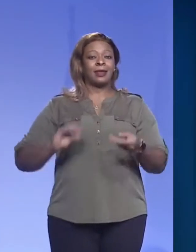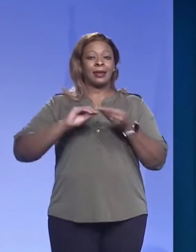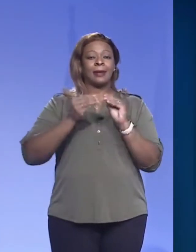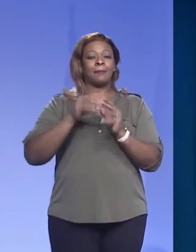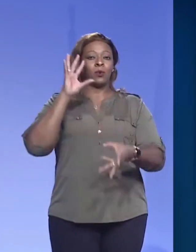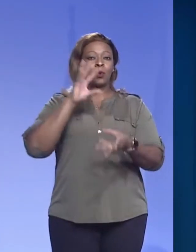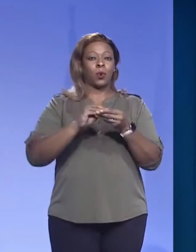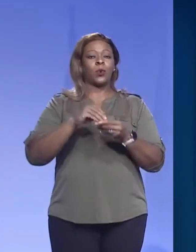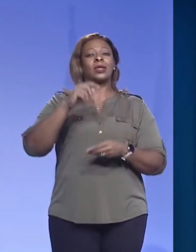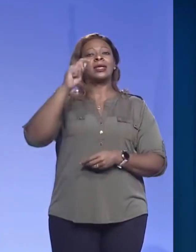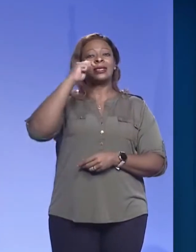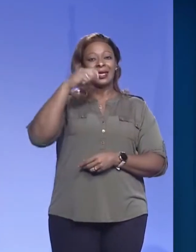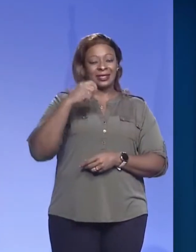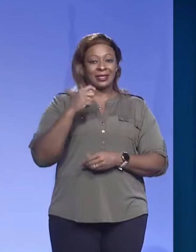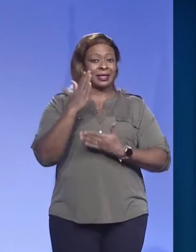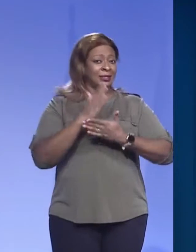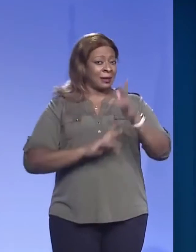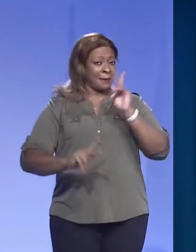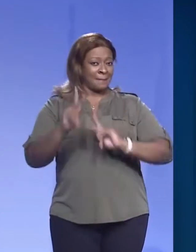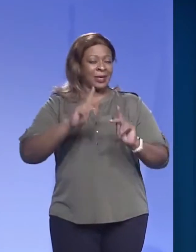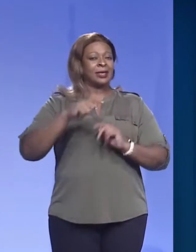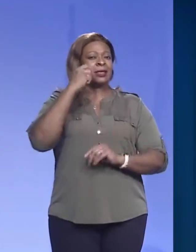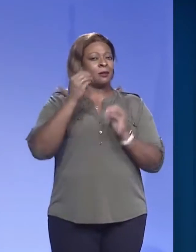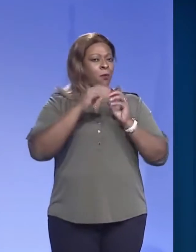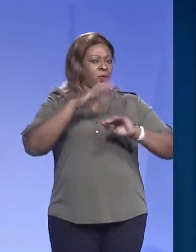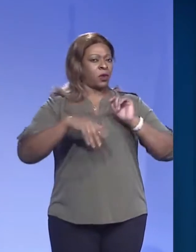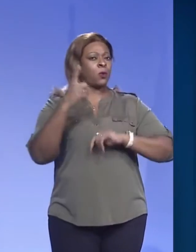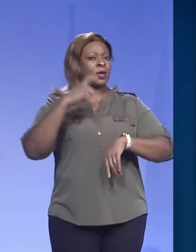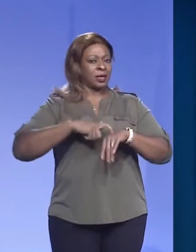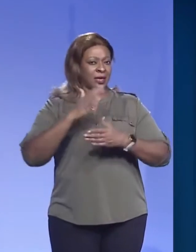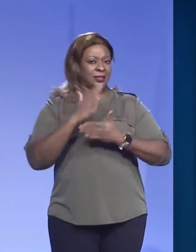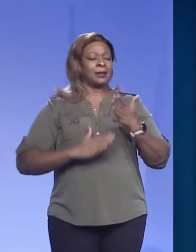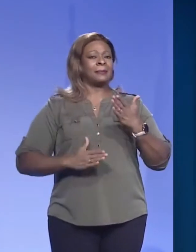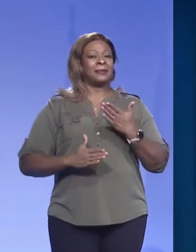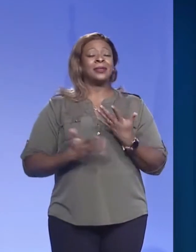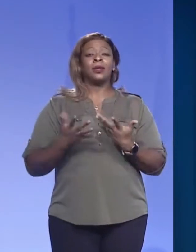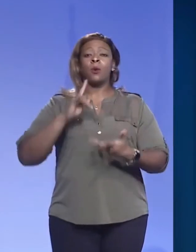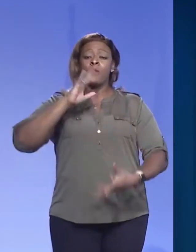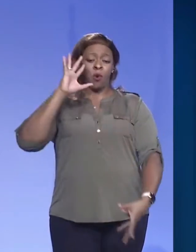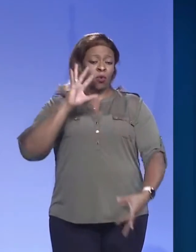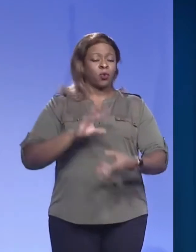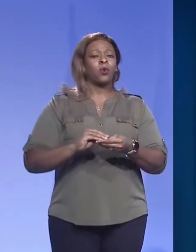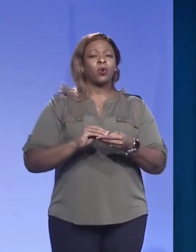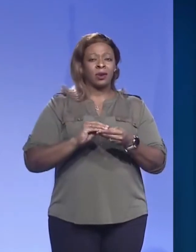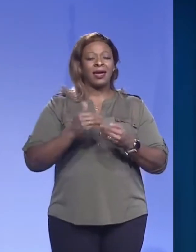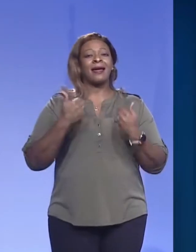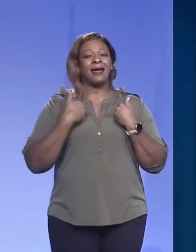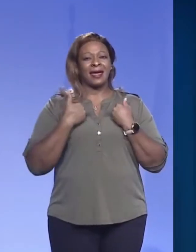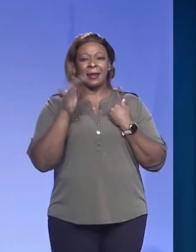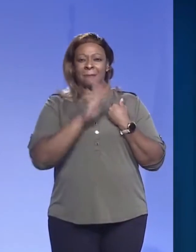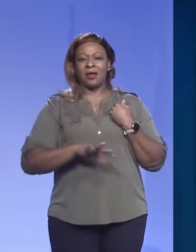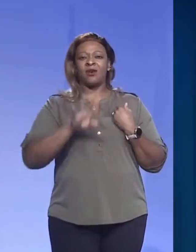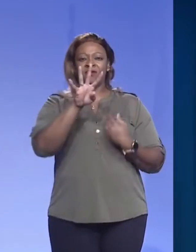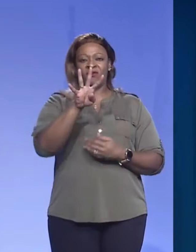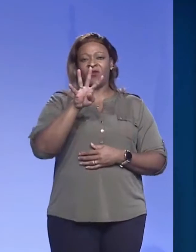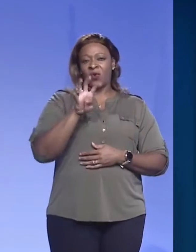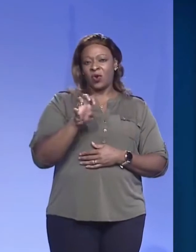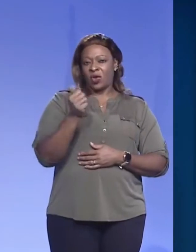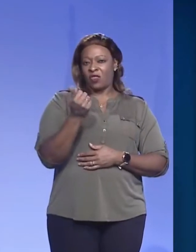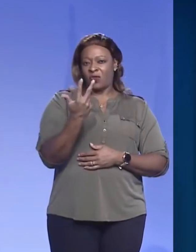tests. And so some people have been tested more than once. And in total, we've actually had